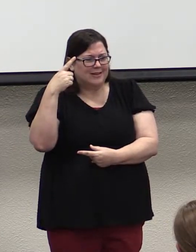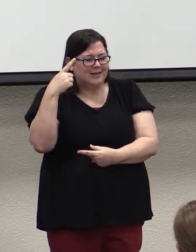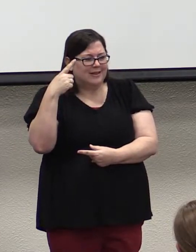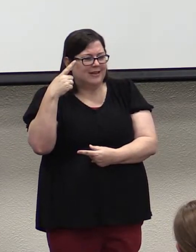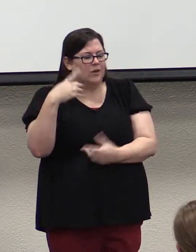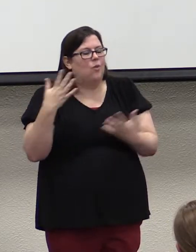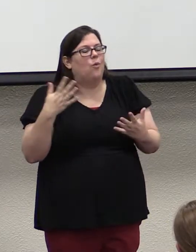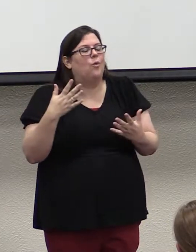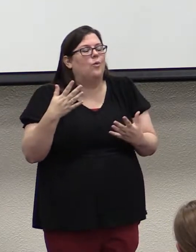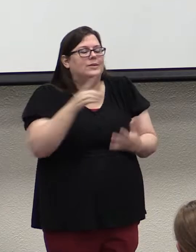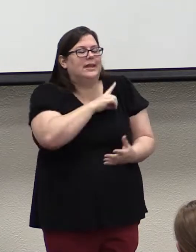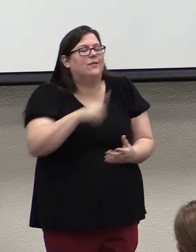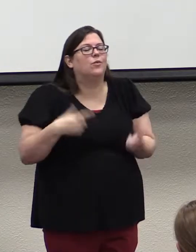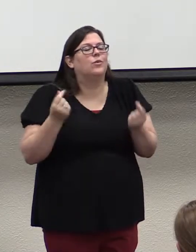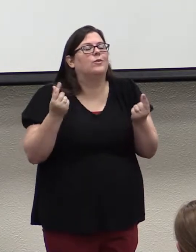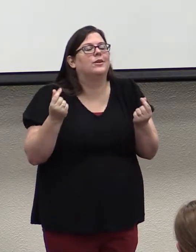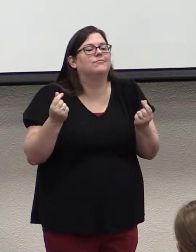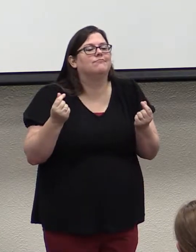What did David do?